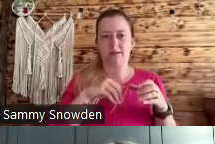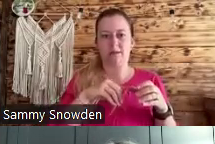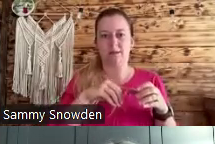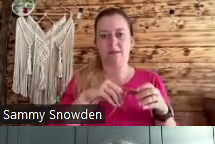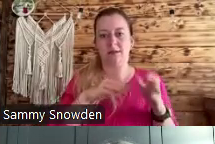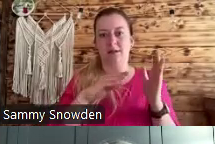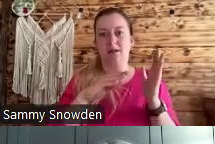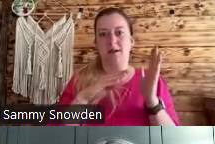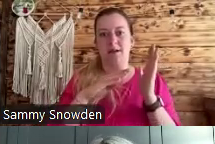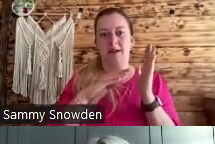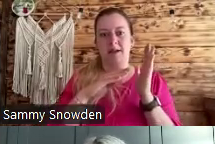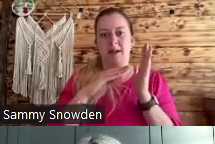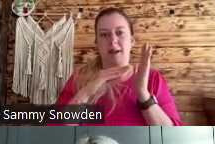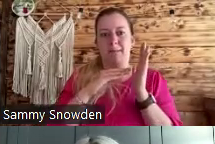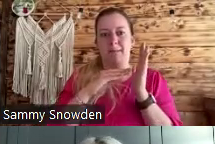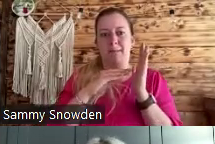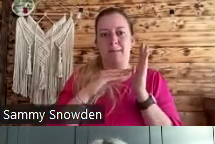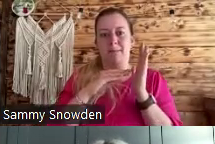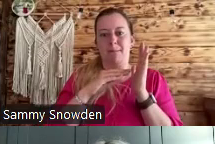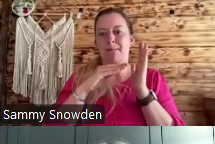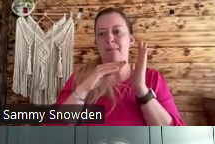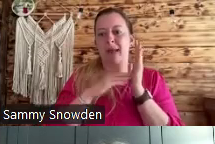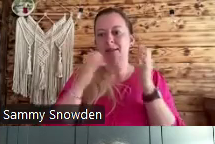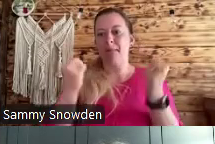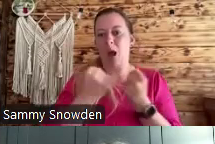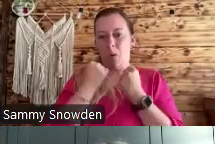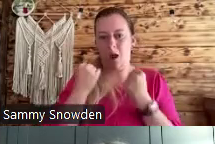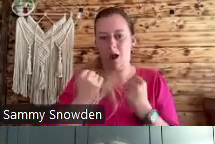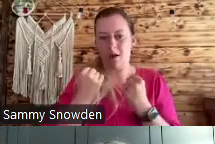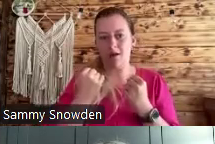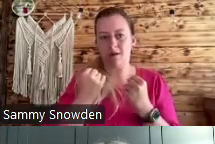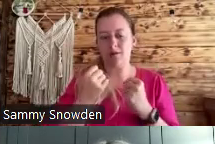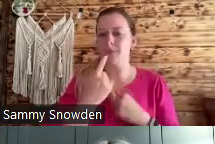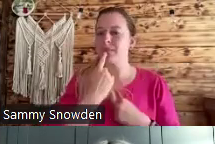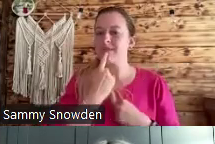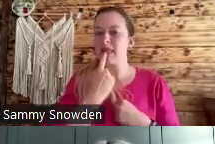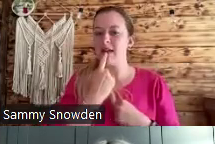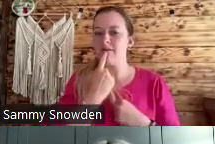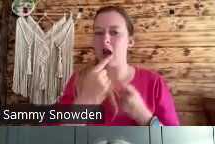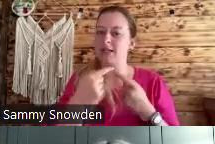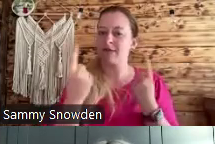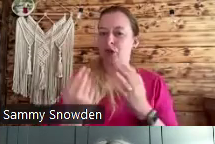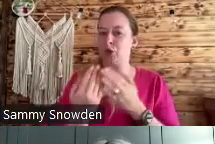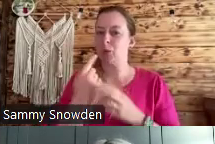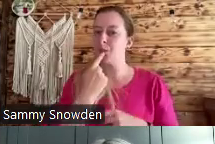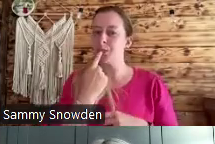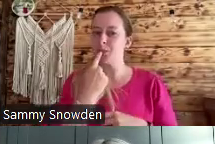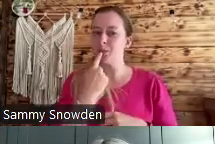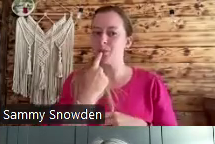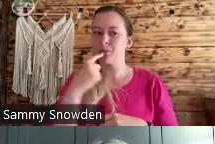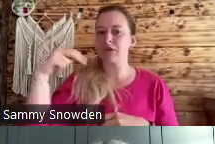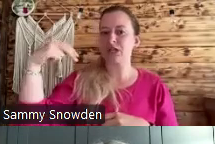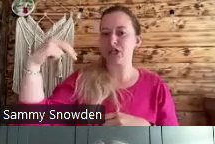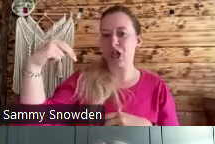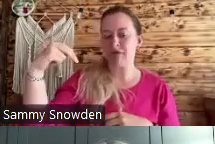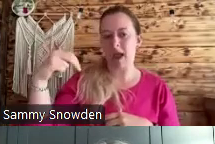Power Advantage, which is the collagen, and it's in a different flavor, the pomegranate and cherry flavor. So that's a nice